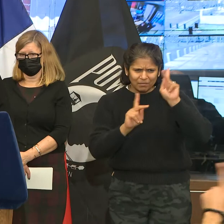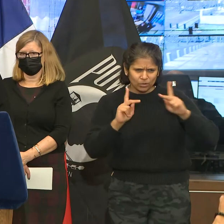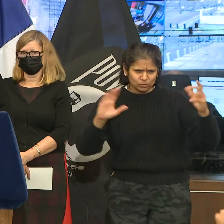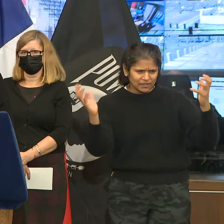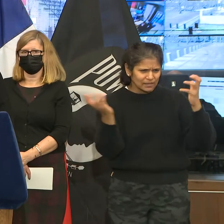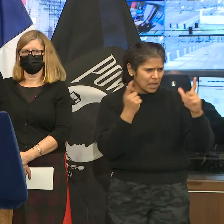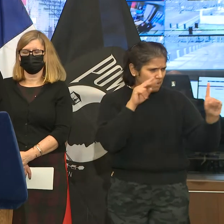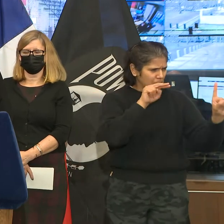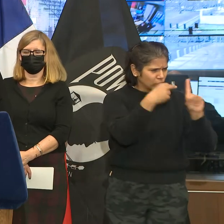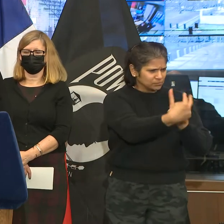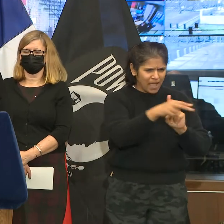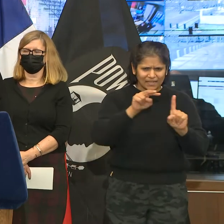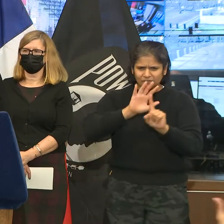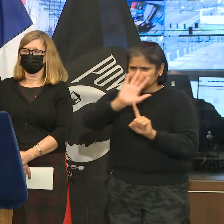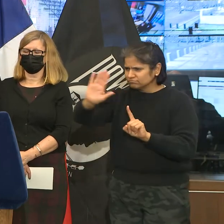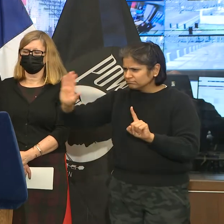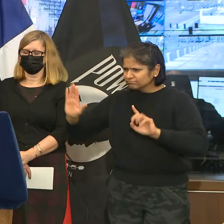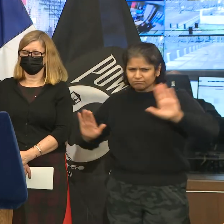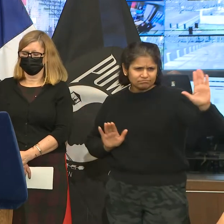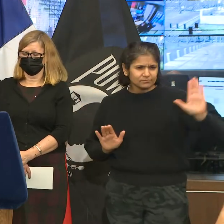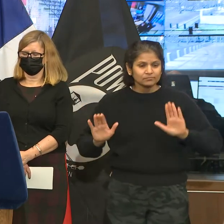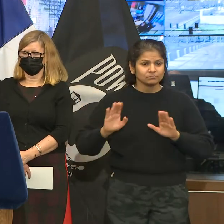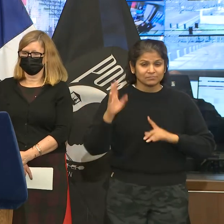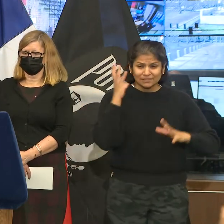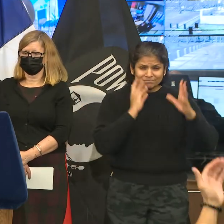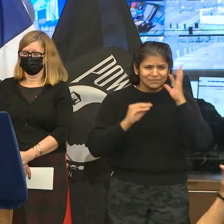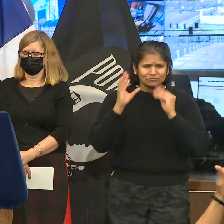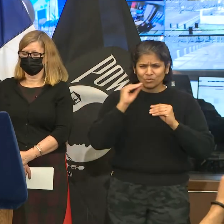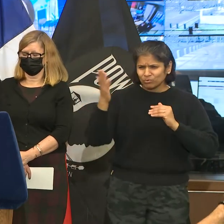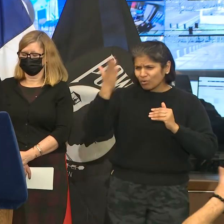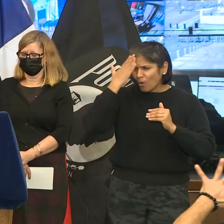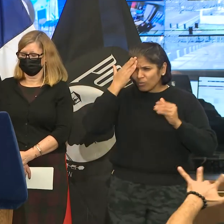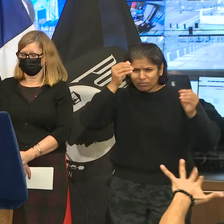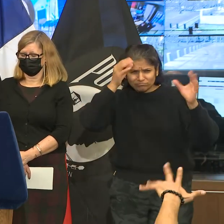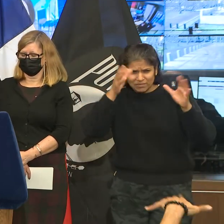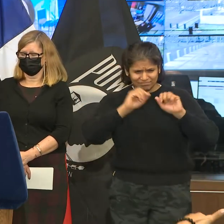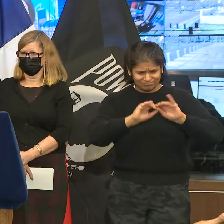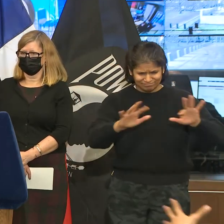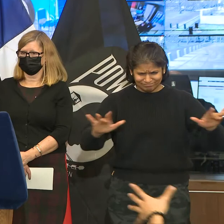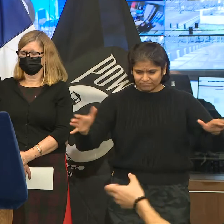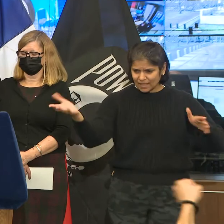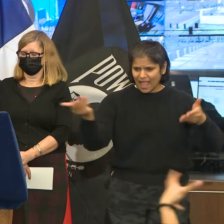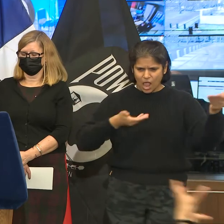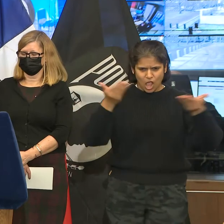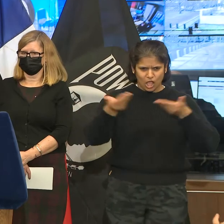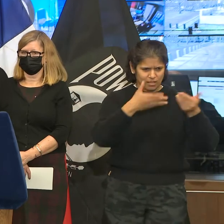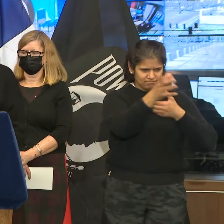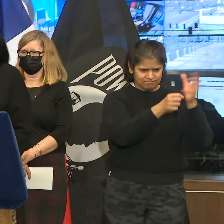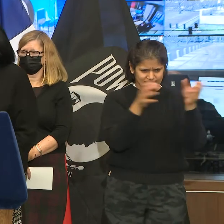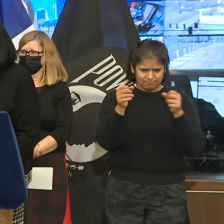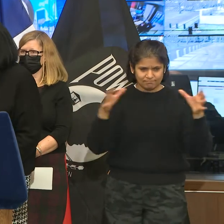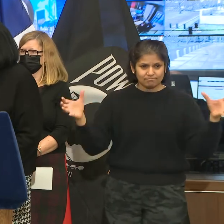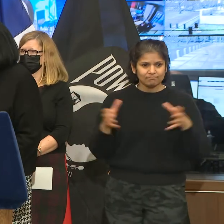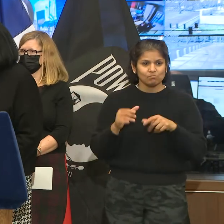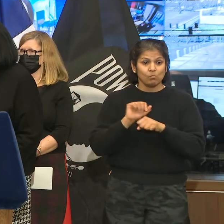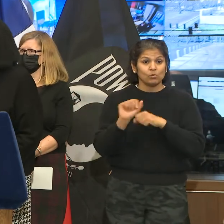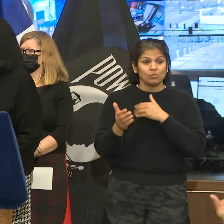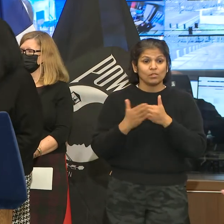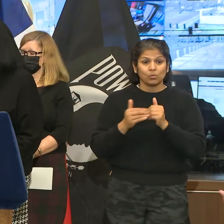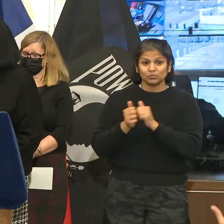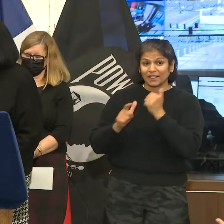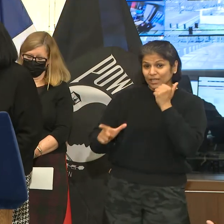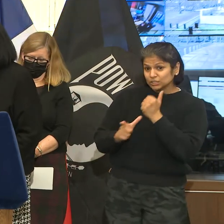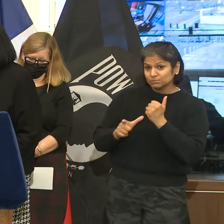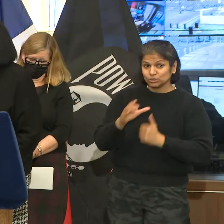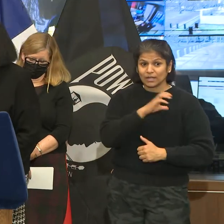and experience. I have had the pleasure of working with First Deputy Commissioner Christina Farrell, and I look forward, Commissioner,